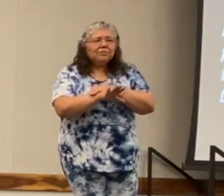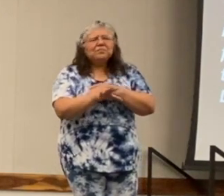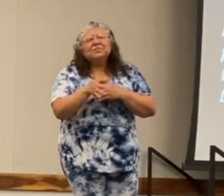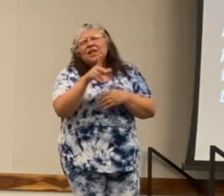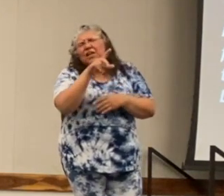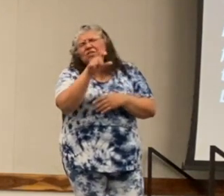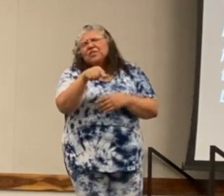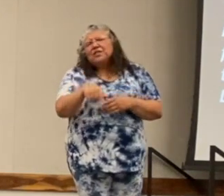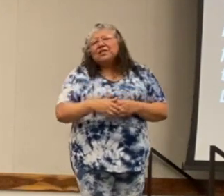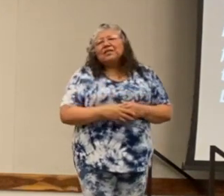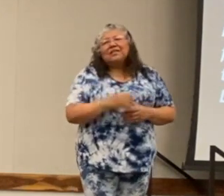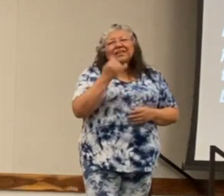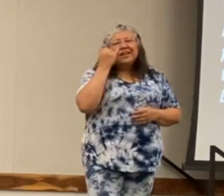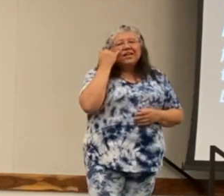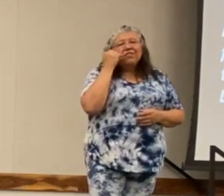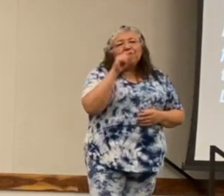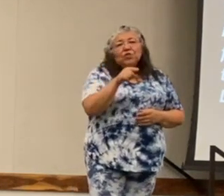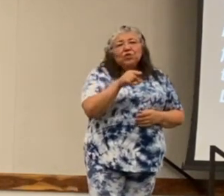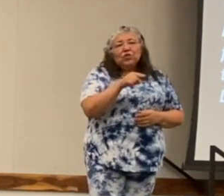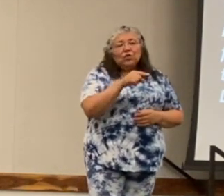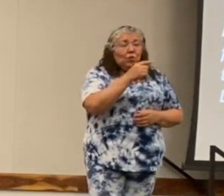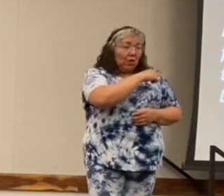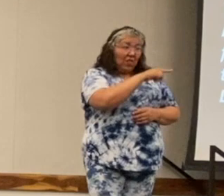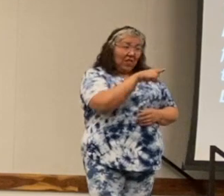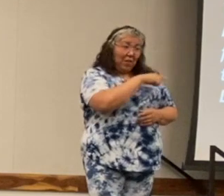this. If you were them,